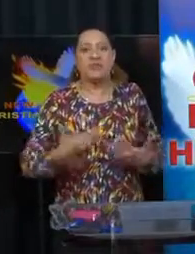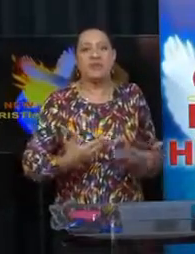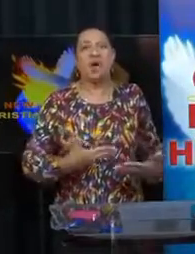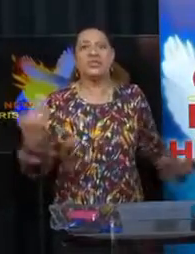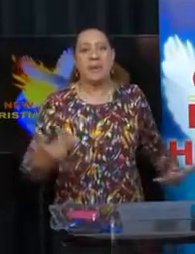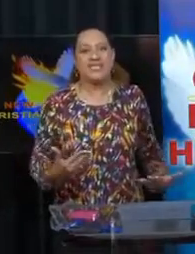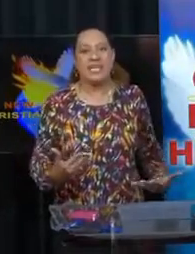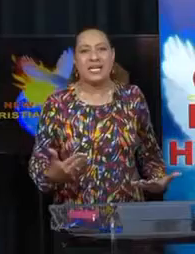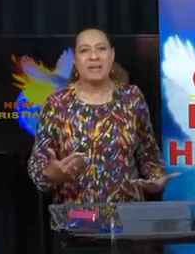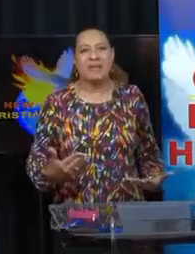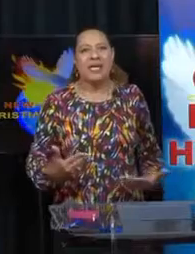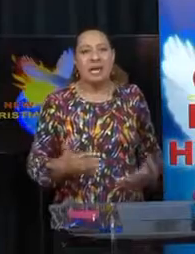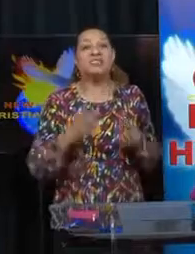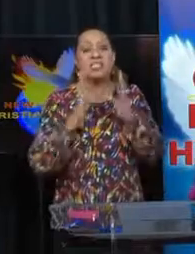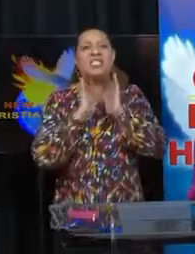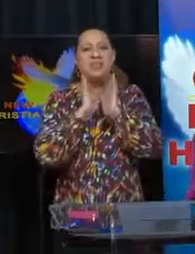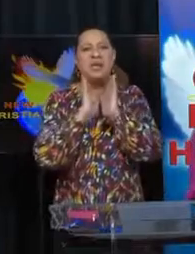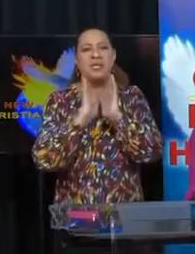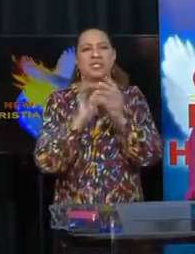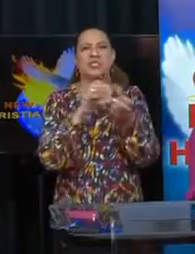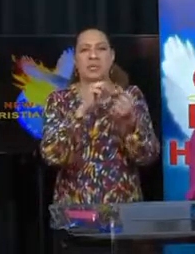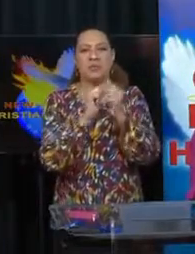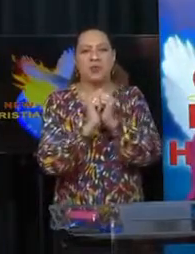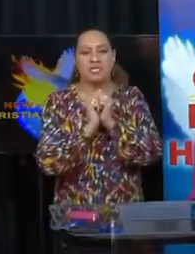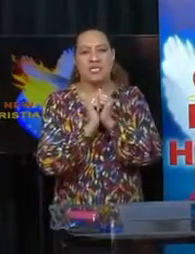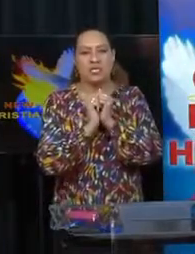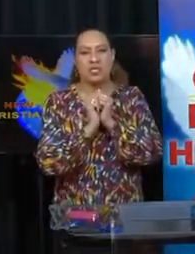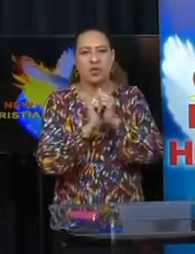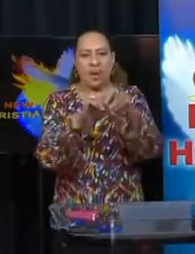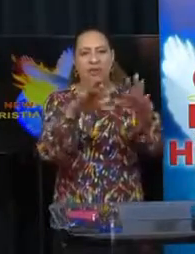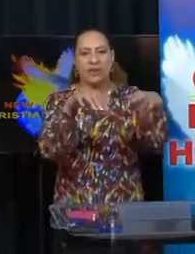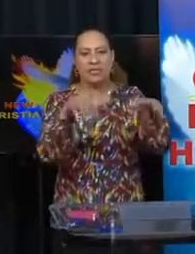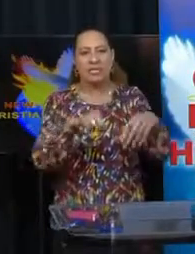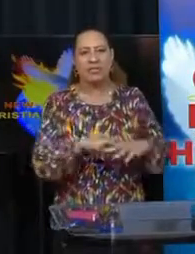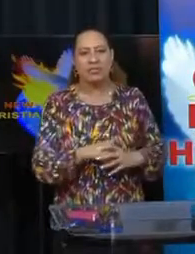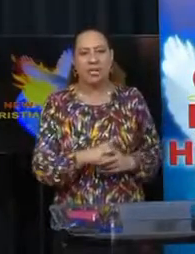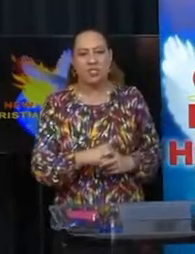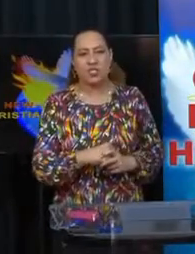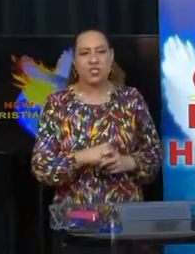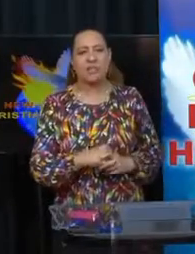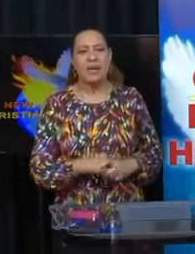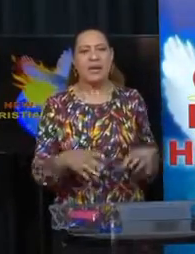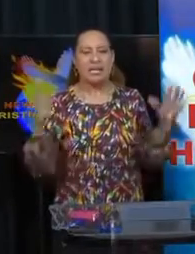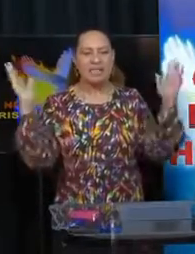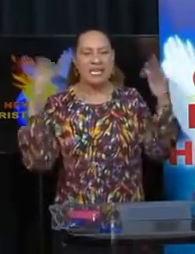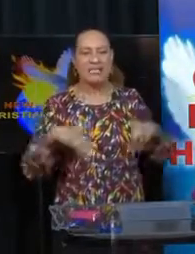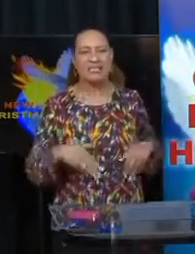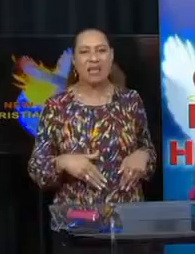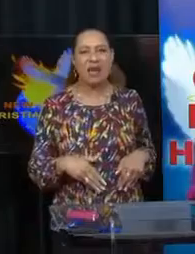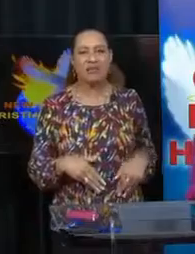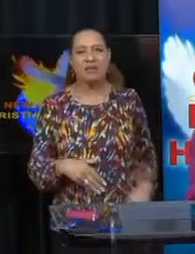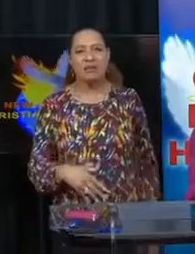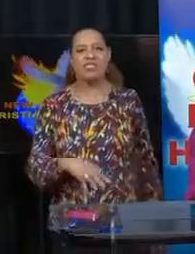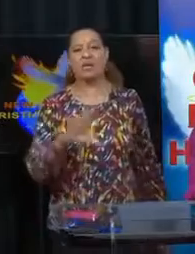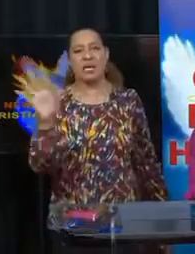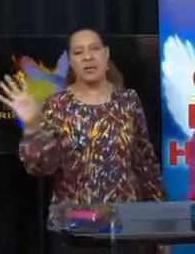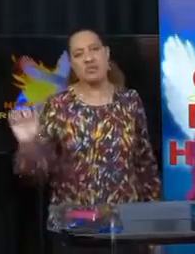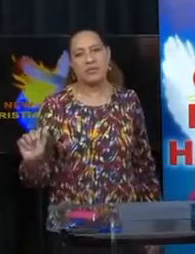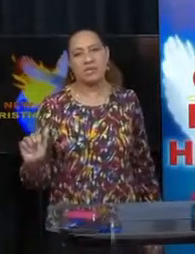them automatically. Yeah, it's easy maybe just to keep the conversation, know, like maintain that relationship and keep sanity in the house and say, okay, I've forgiven you.